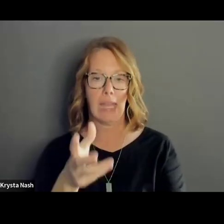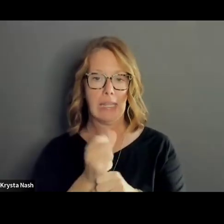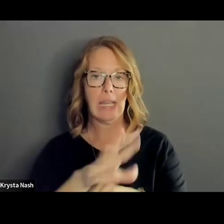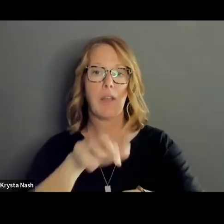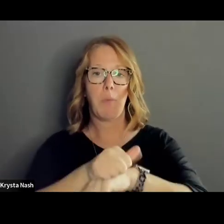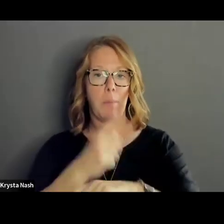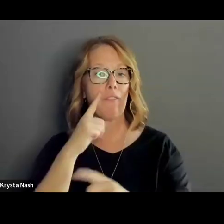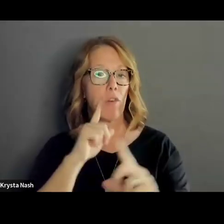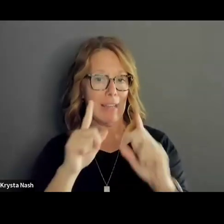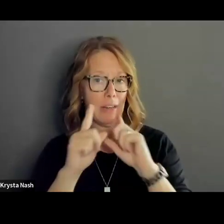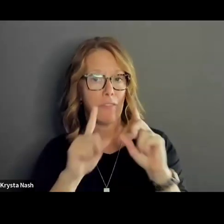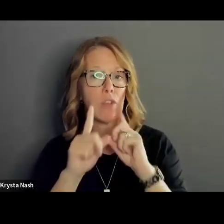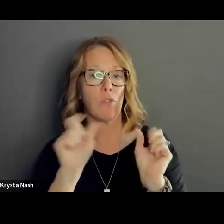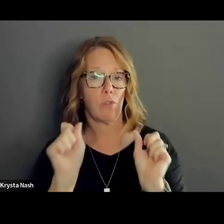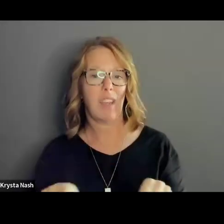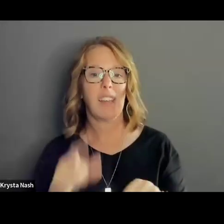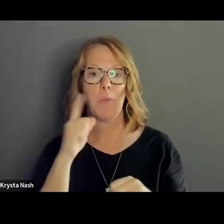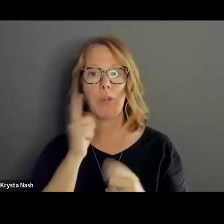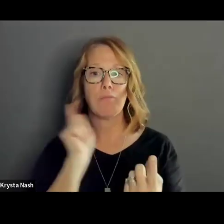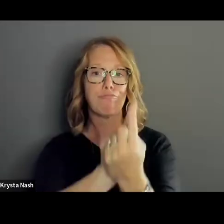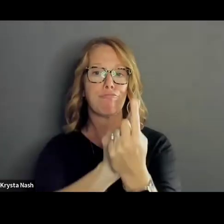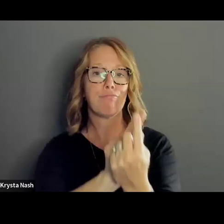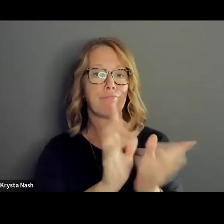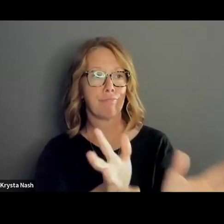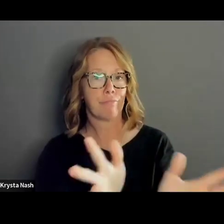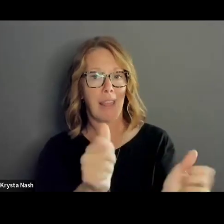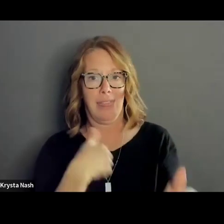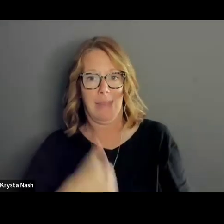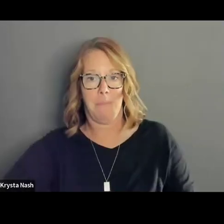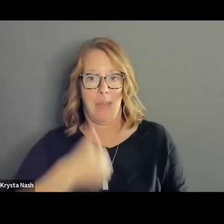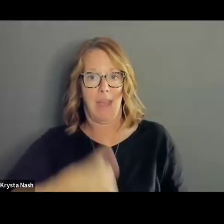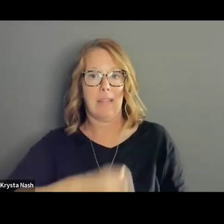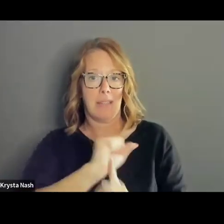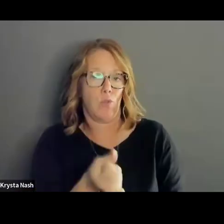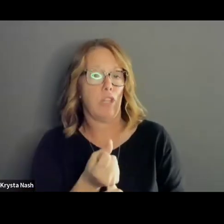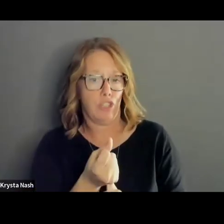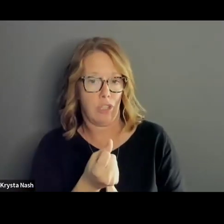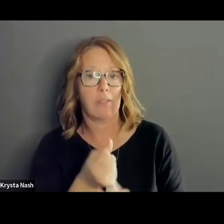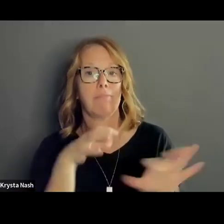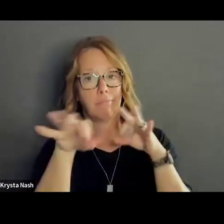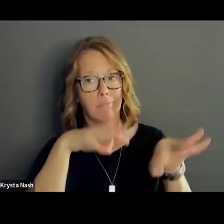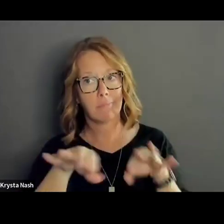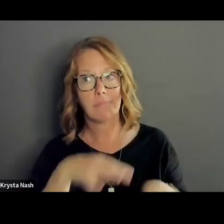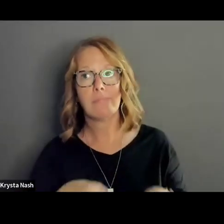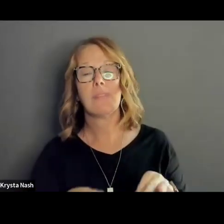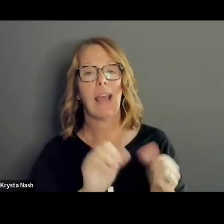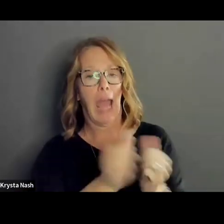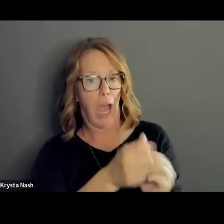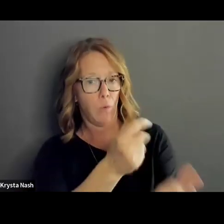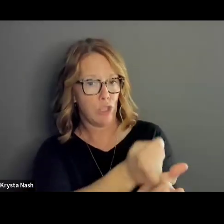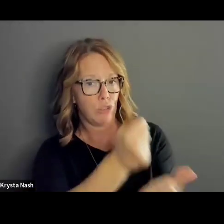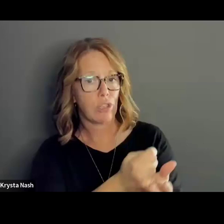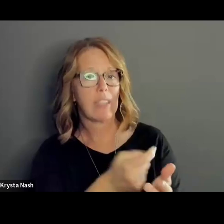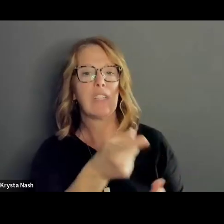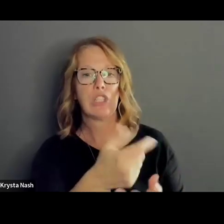an interview, where you go and talk to them and say, "This is what my situation is. Tell me how you would treat this.